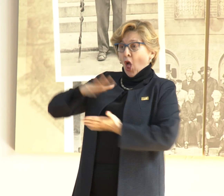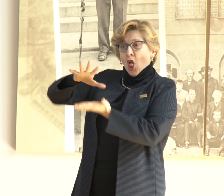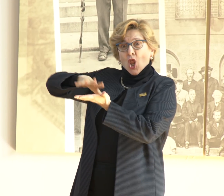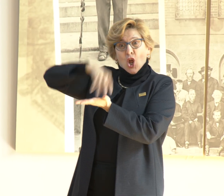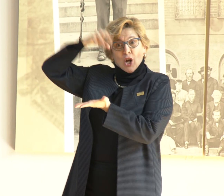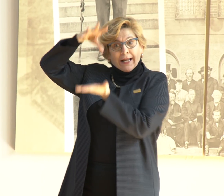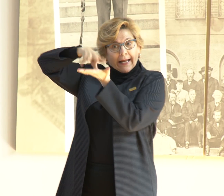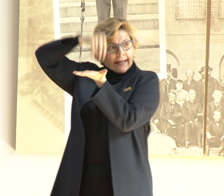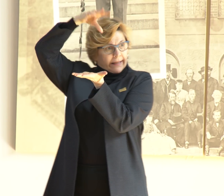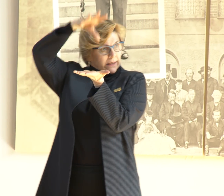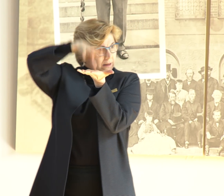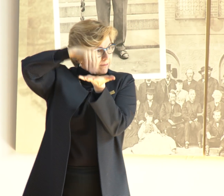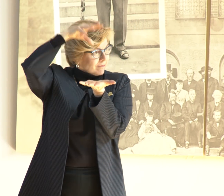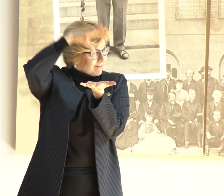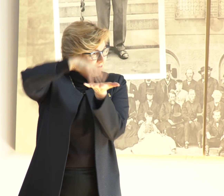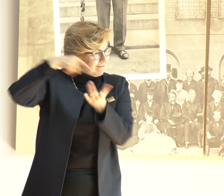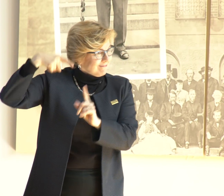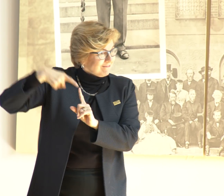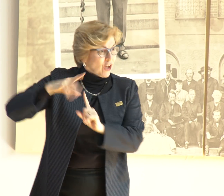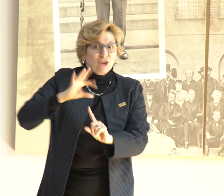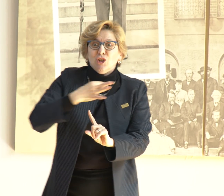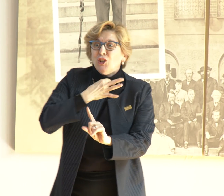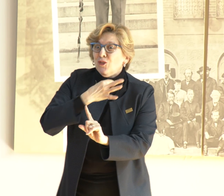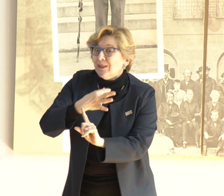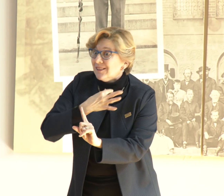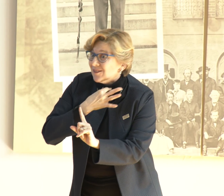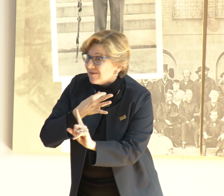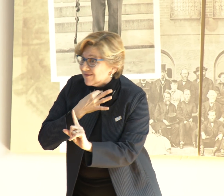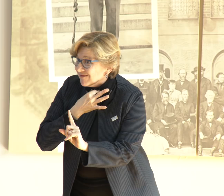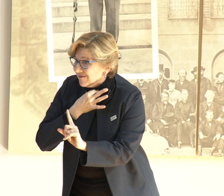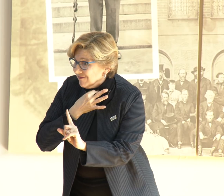fonts in the future. I just took it for fun and as a learning opportunity,